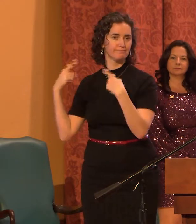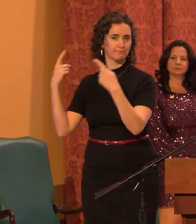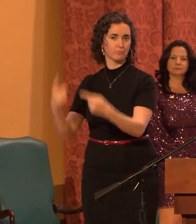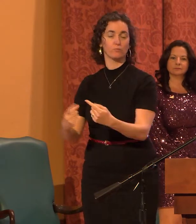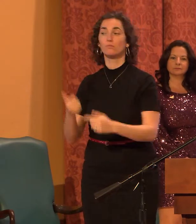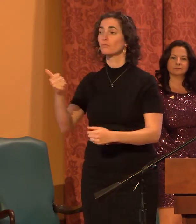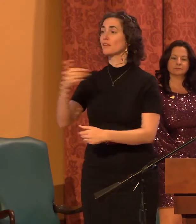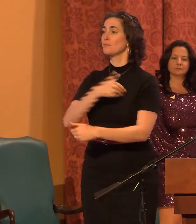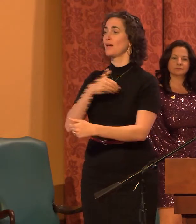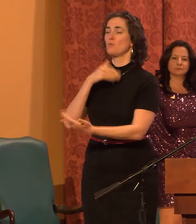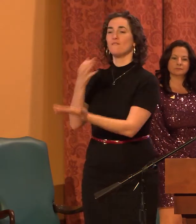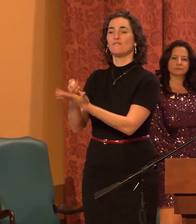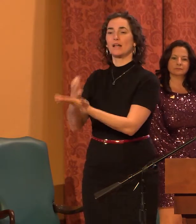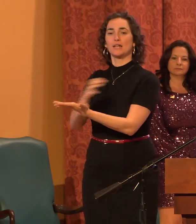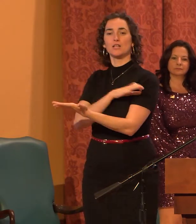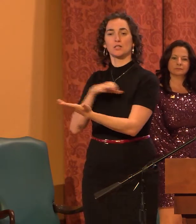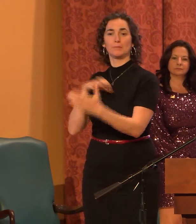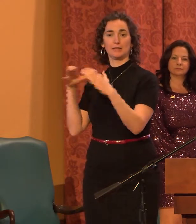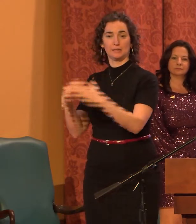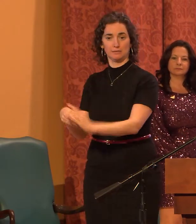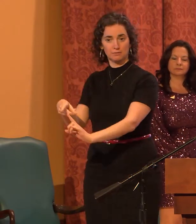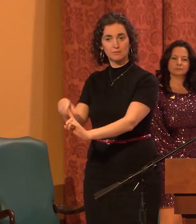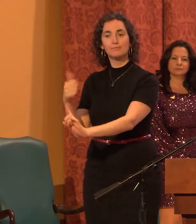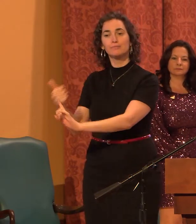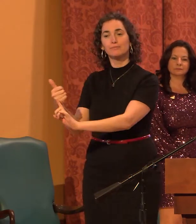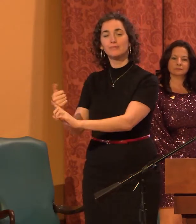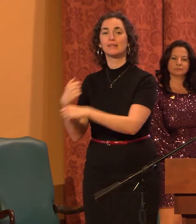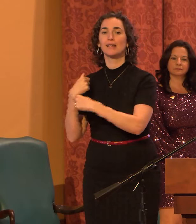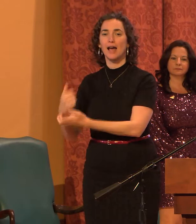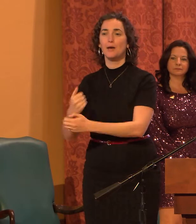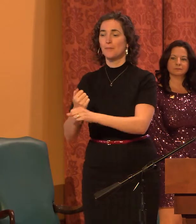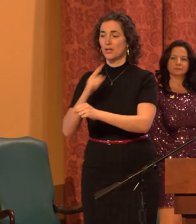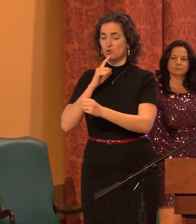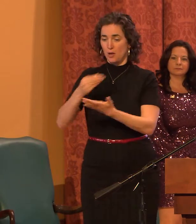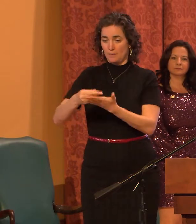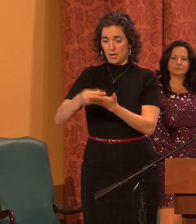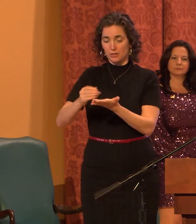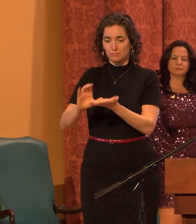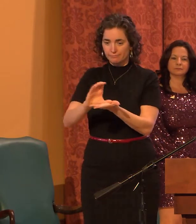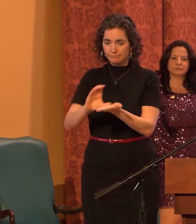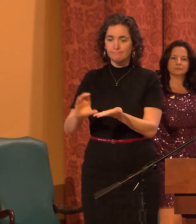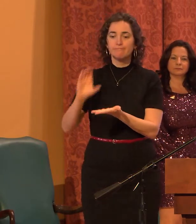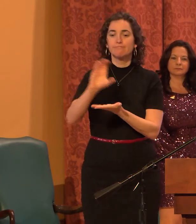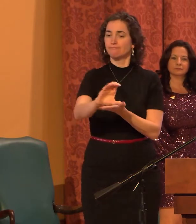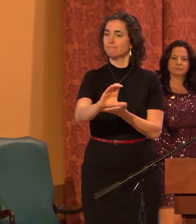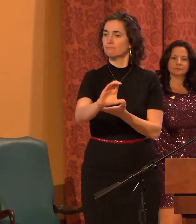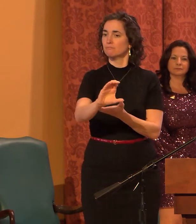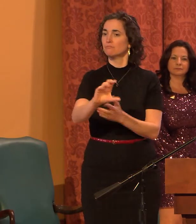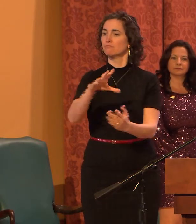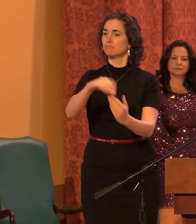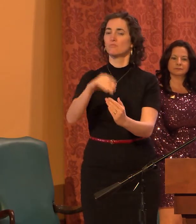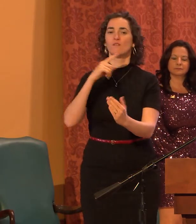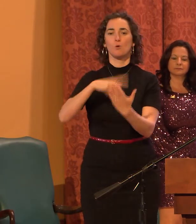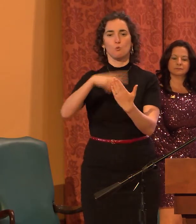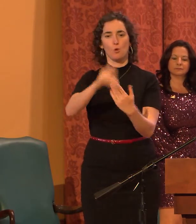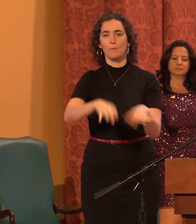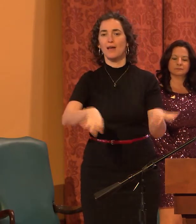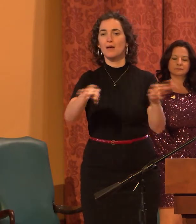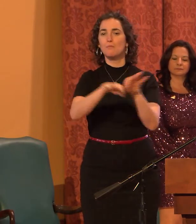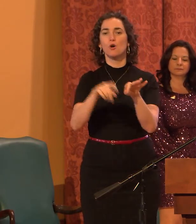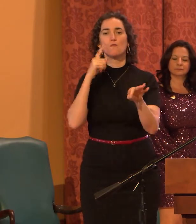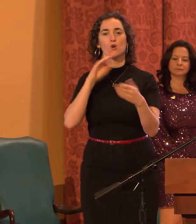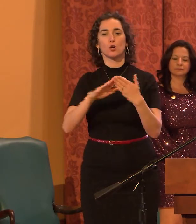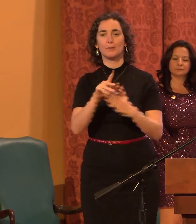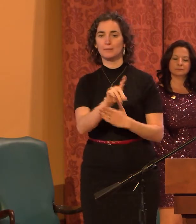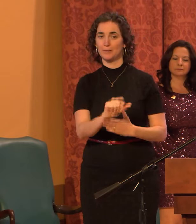of the Finance Committee, he helped to ensure that funding was appropriated for programs that are vital for the